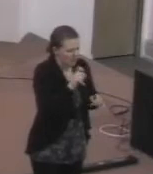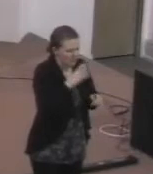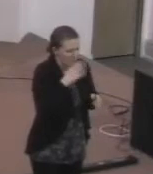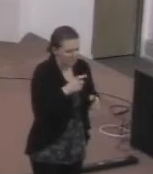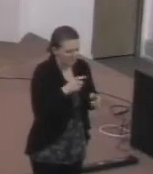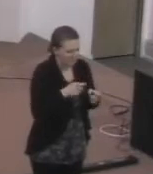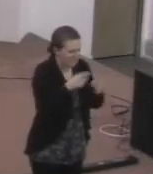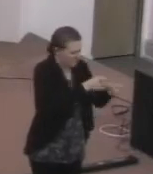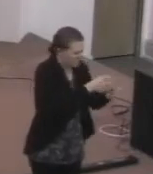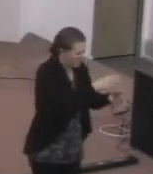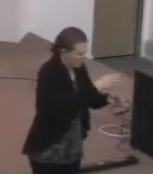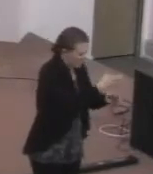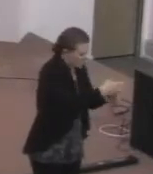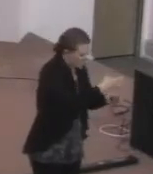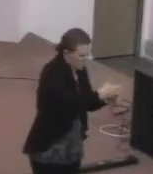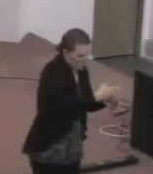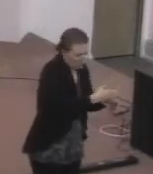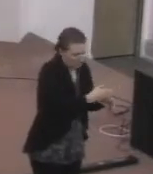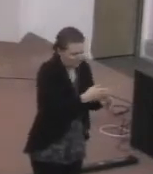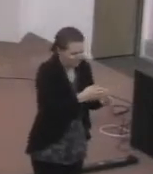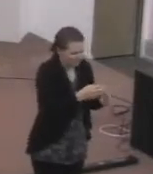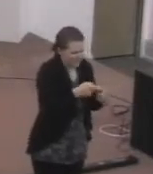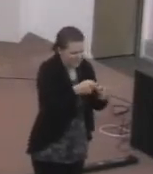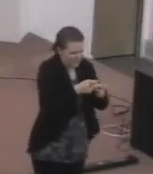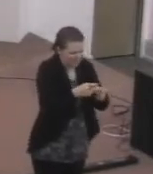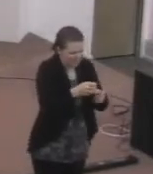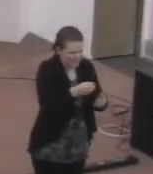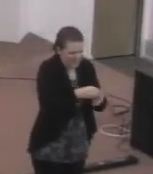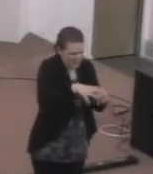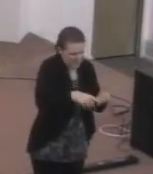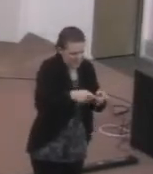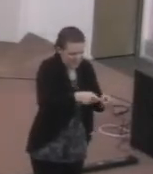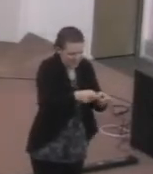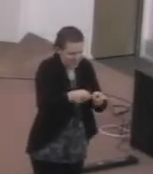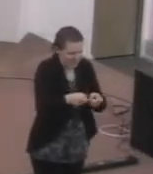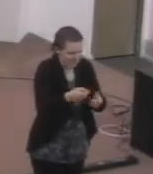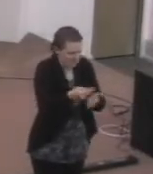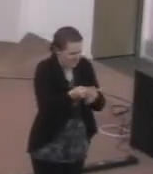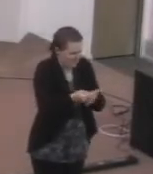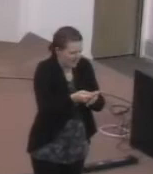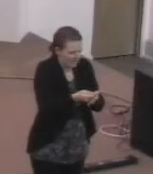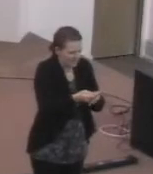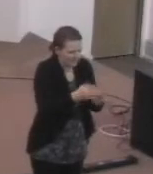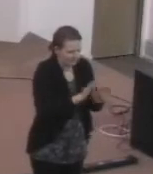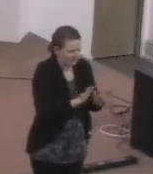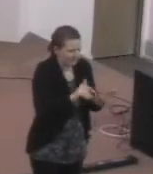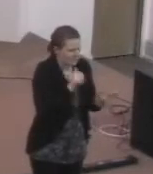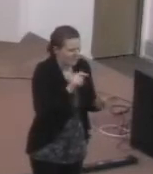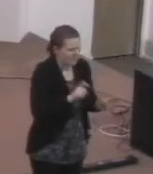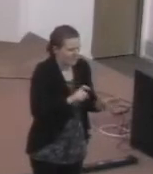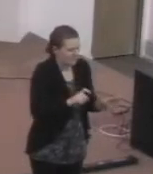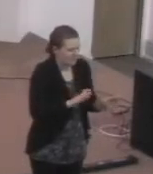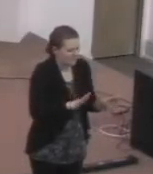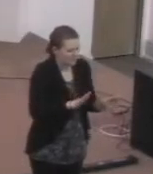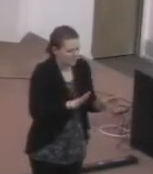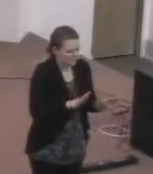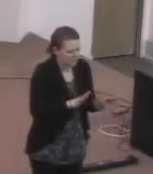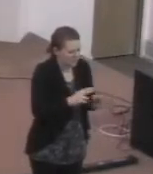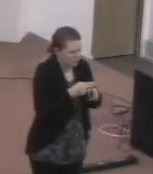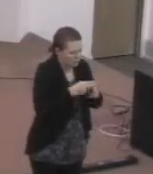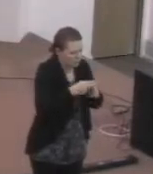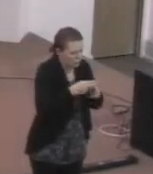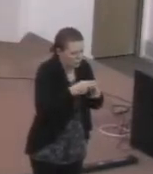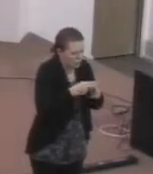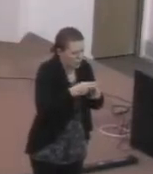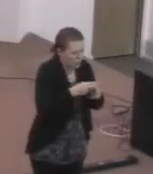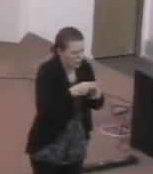cars, even though we love blessing our kids. Gifts of money, whatever gift it might be, temporal.